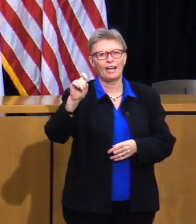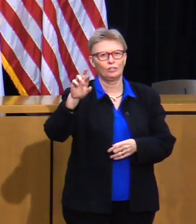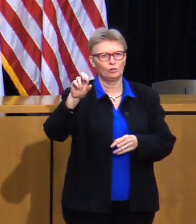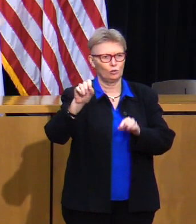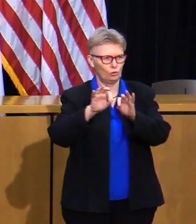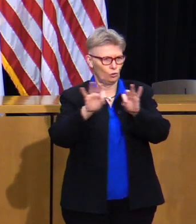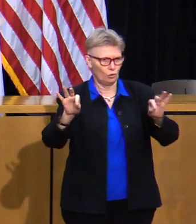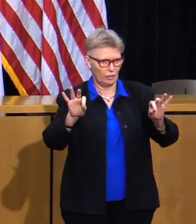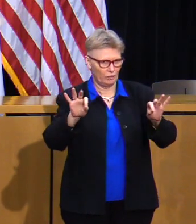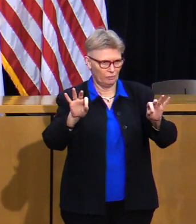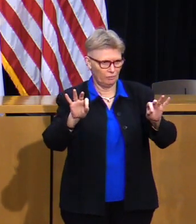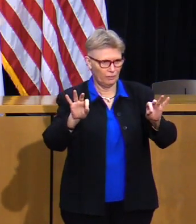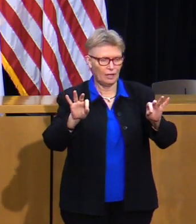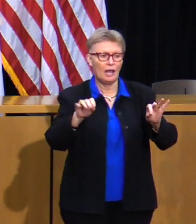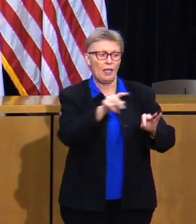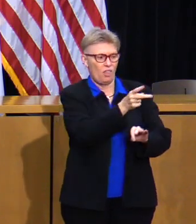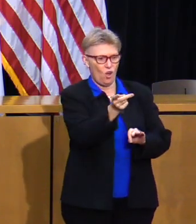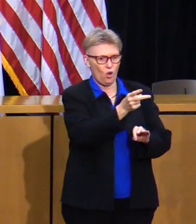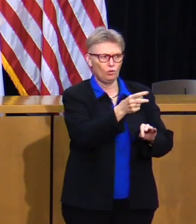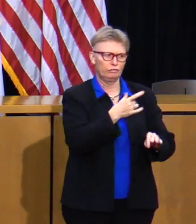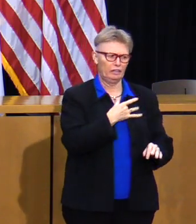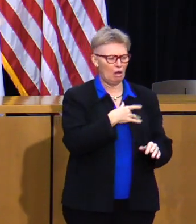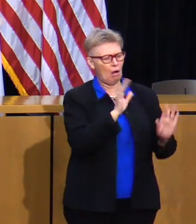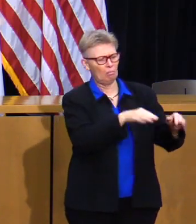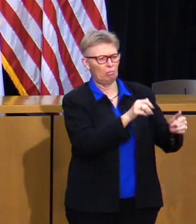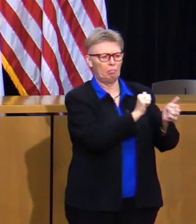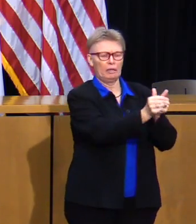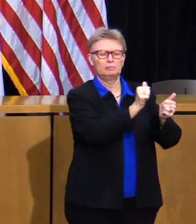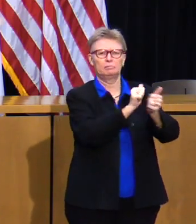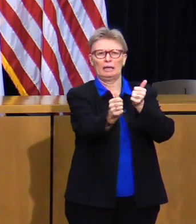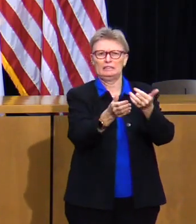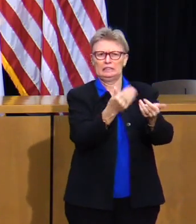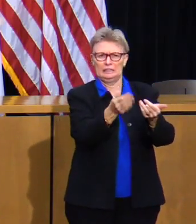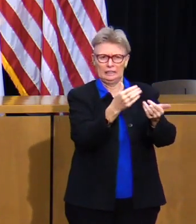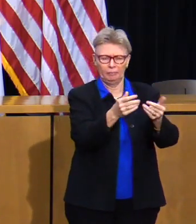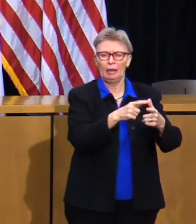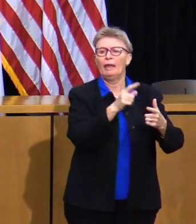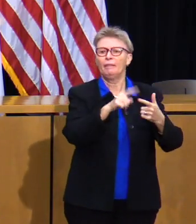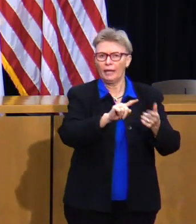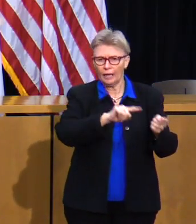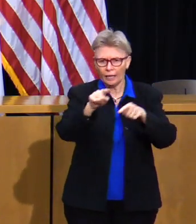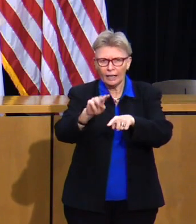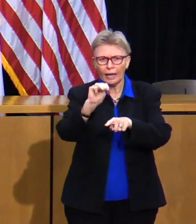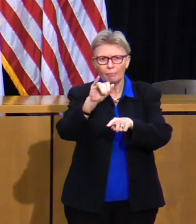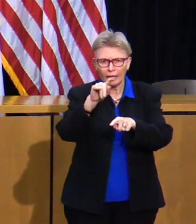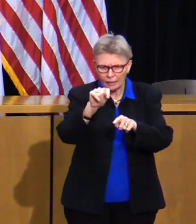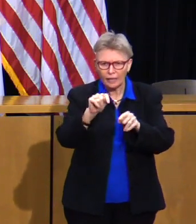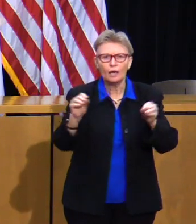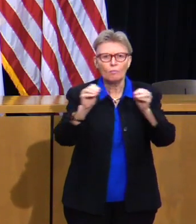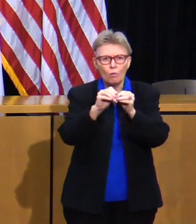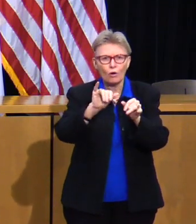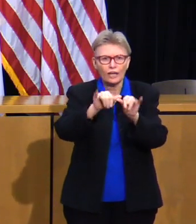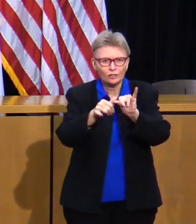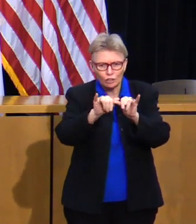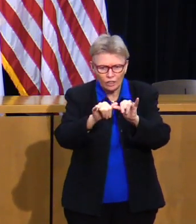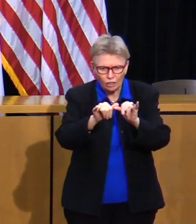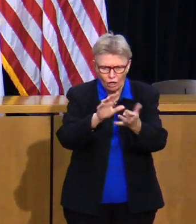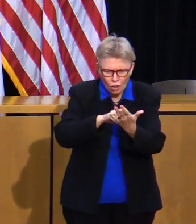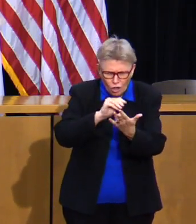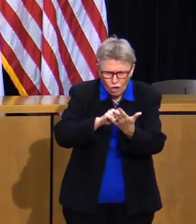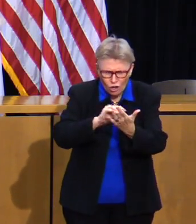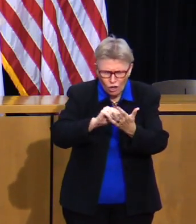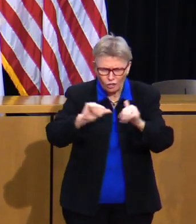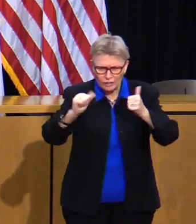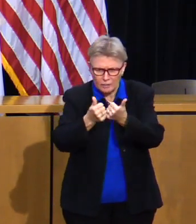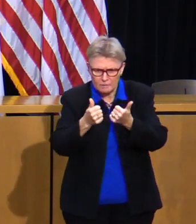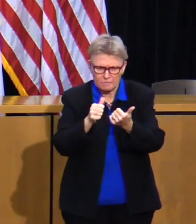seem particularly tough, she also chose to pursue a graduate degree in engineering at MIT so she could challenge herself in